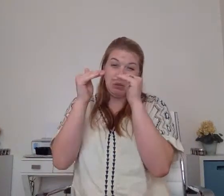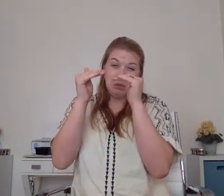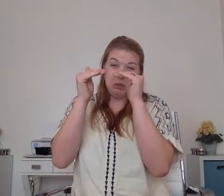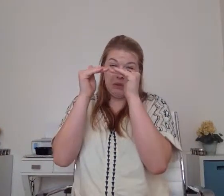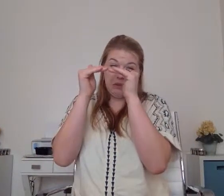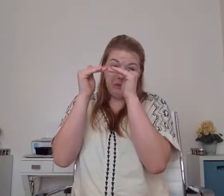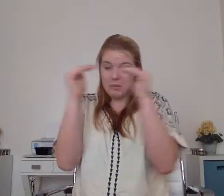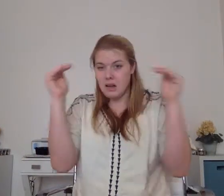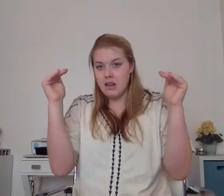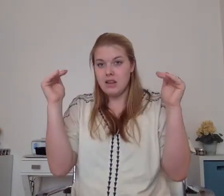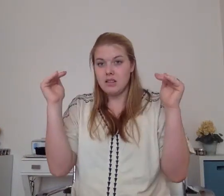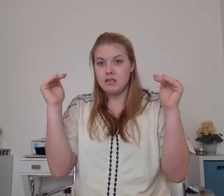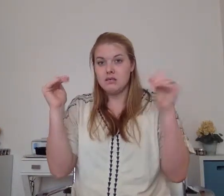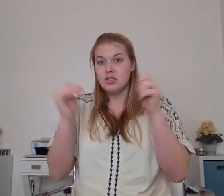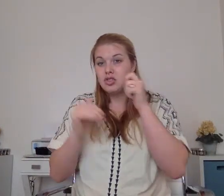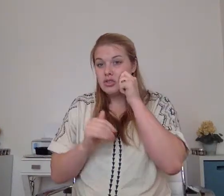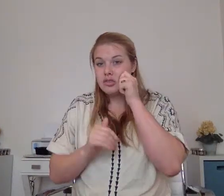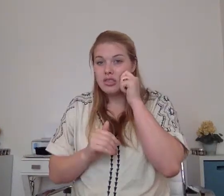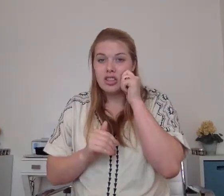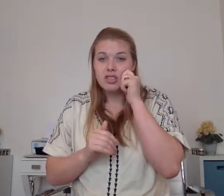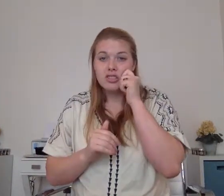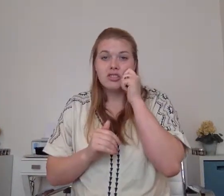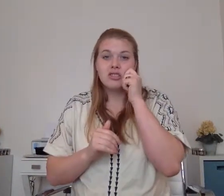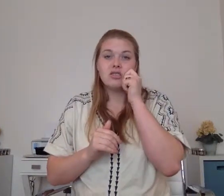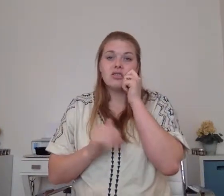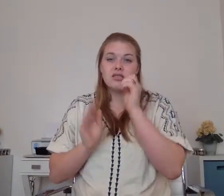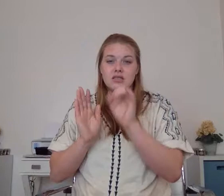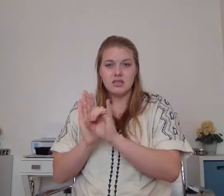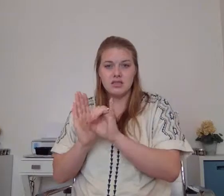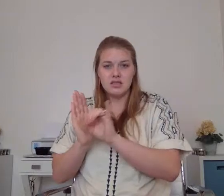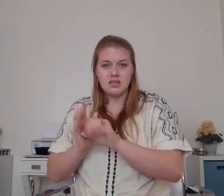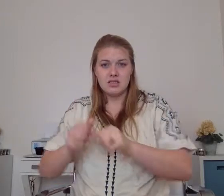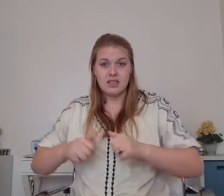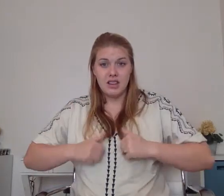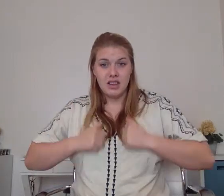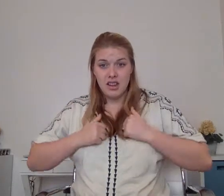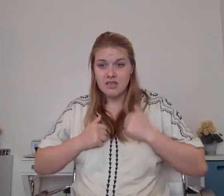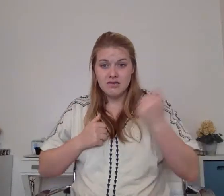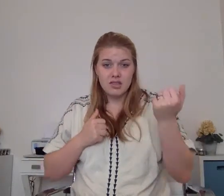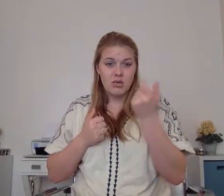only identity, but life itself is fluid. They want